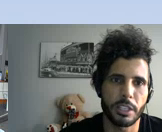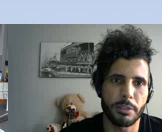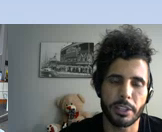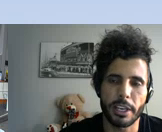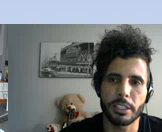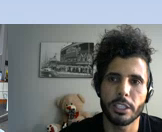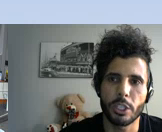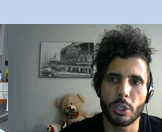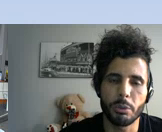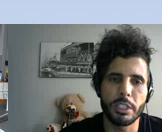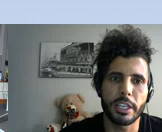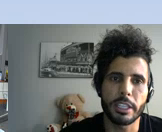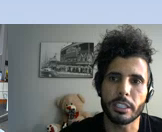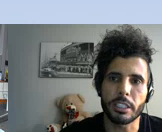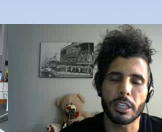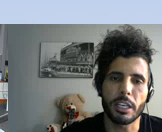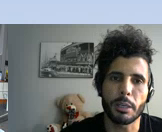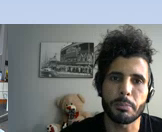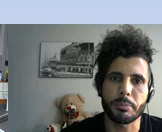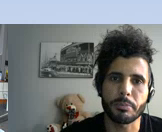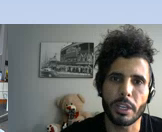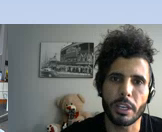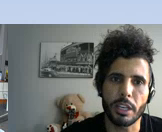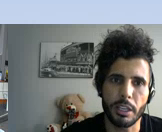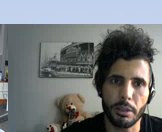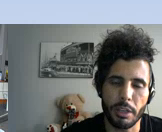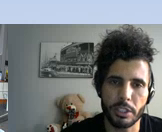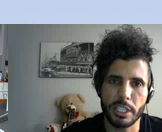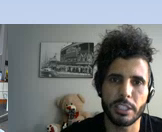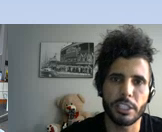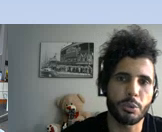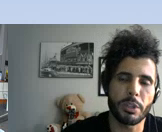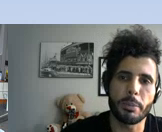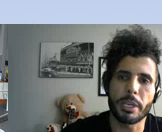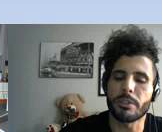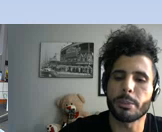stuff like that, only negating a sentence with a main verb.